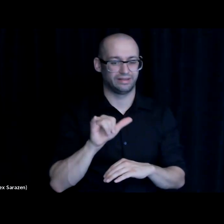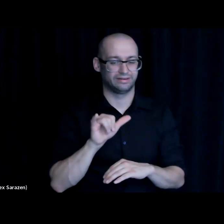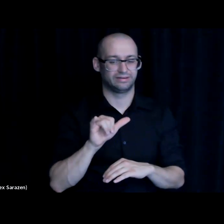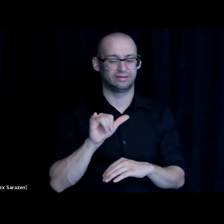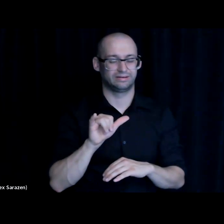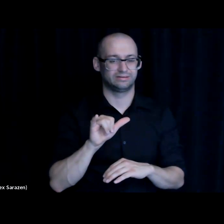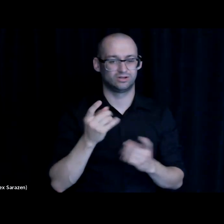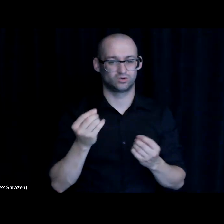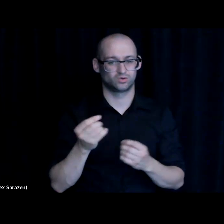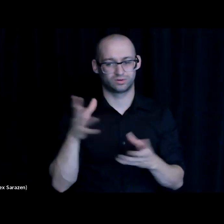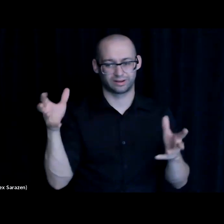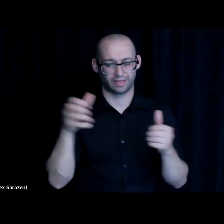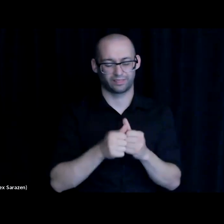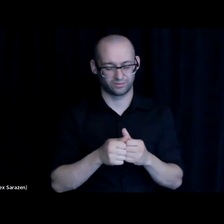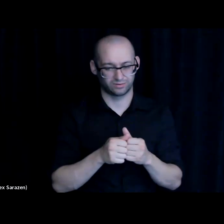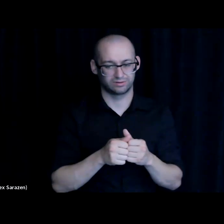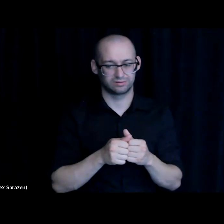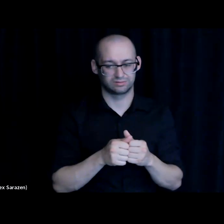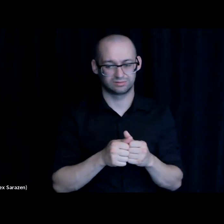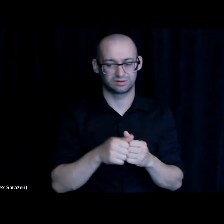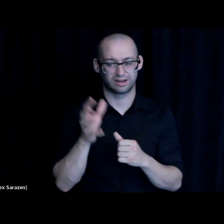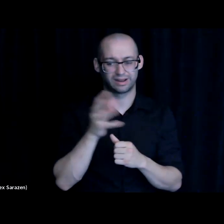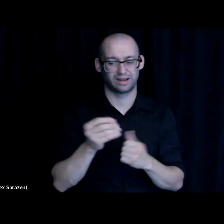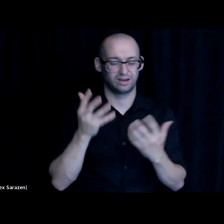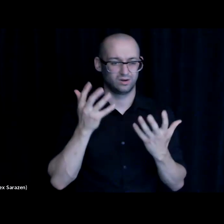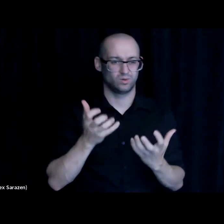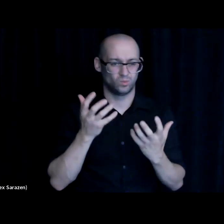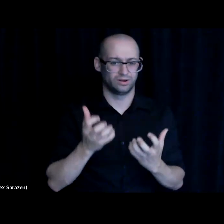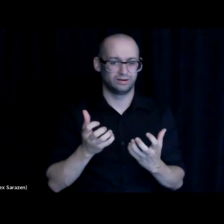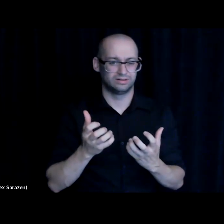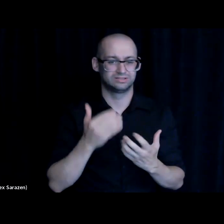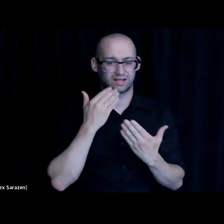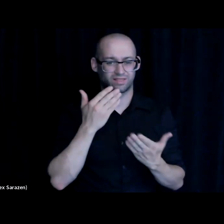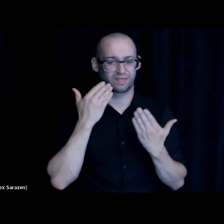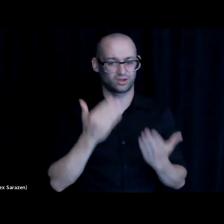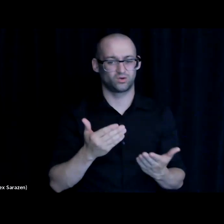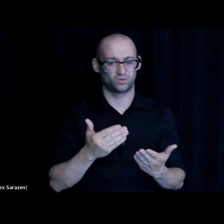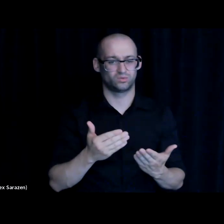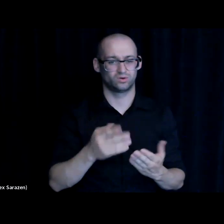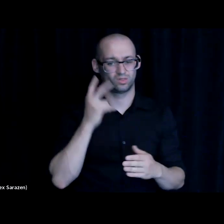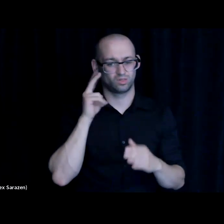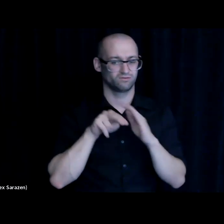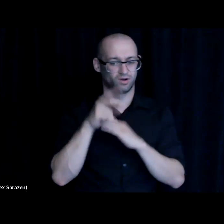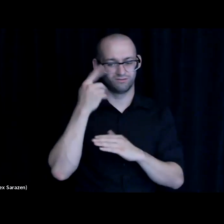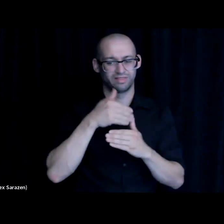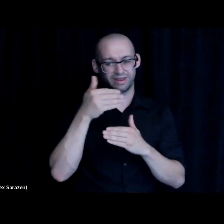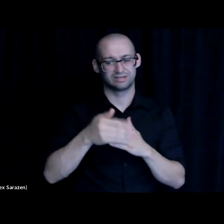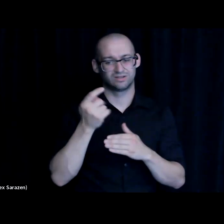of convene together. And just wanted to say thank you, and really looking forward to the next couple speakers.